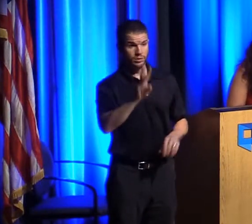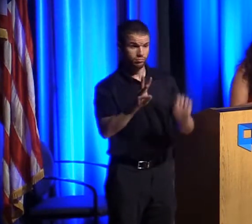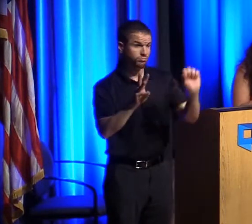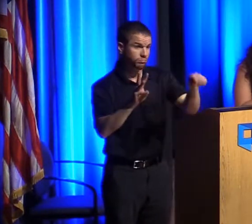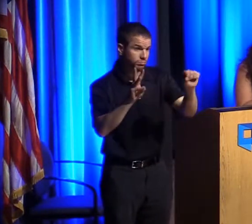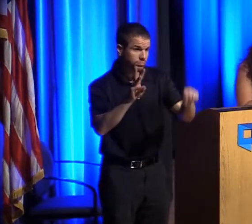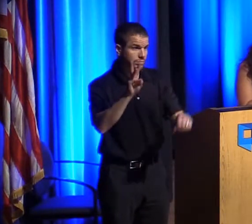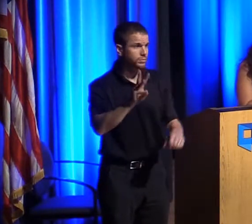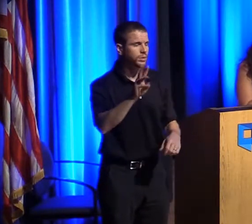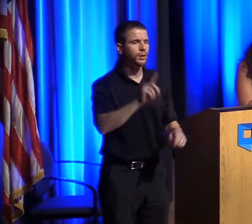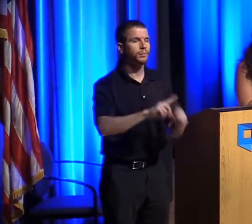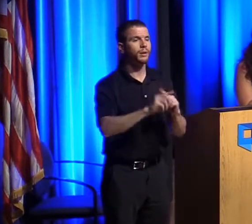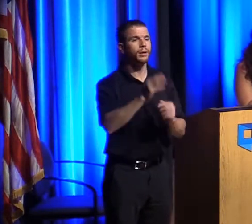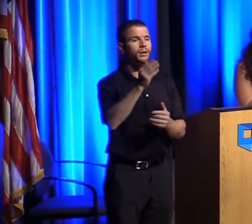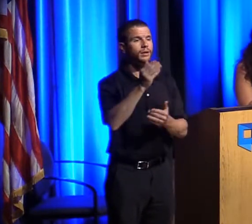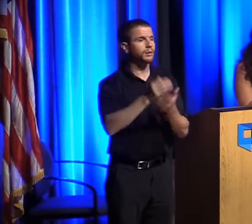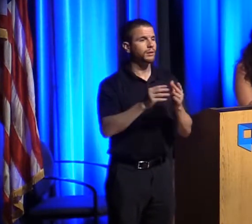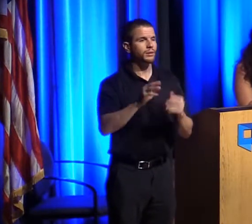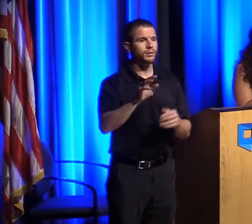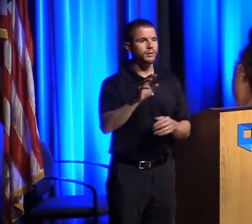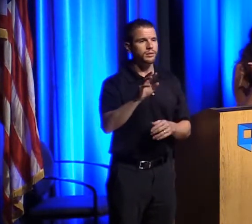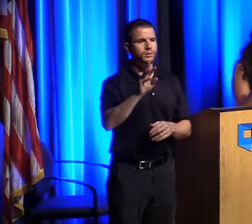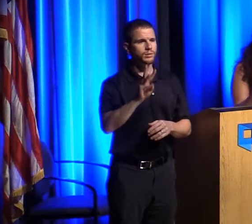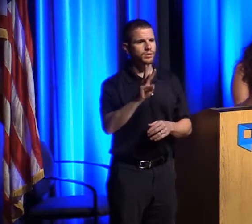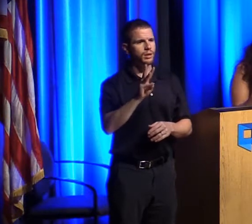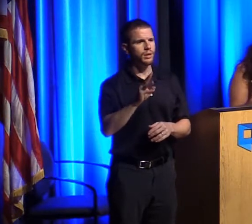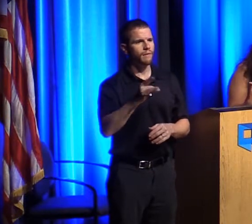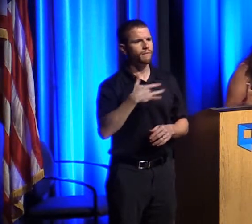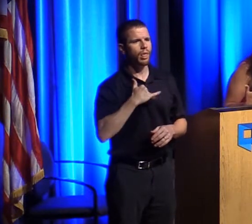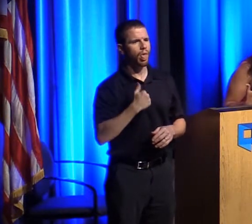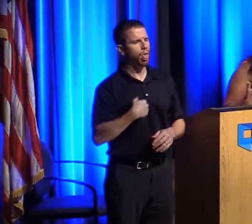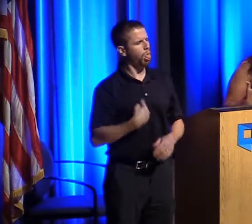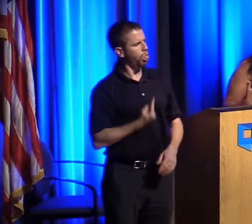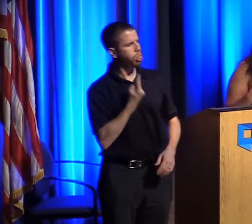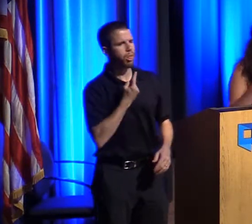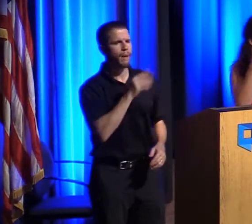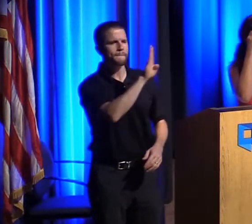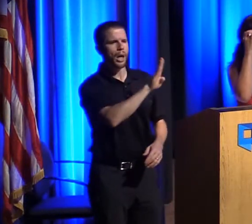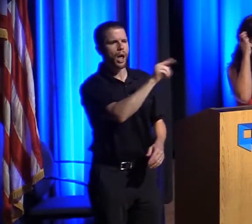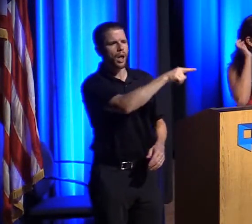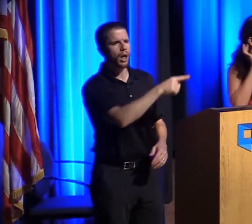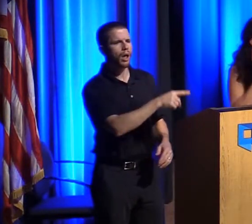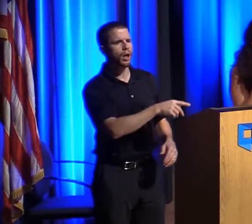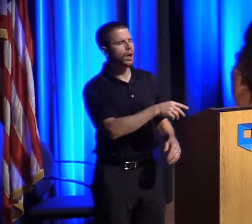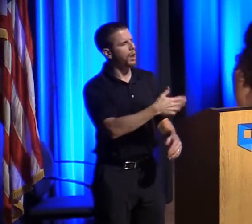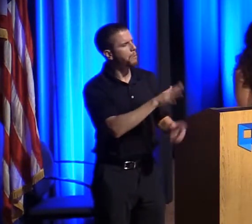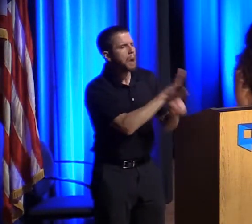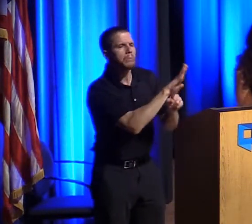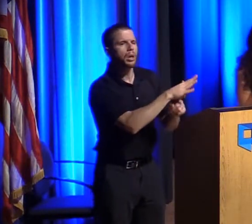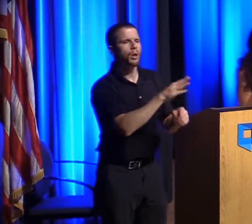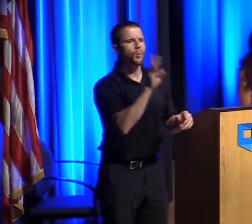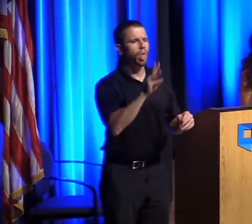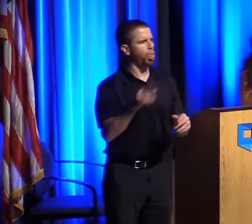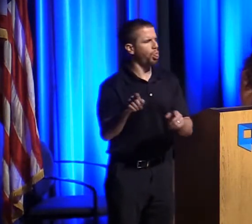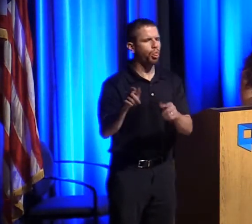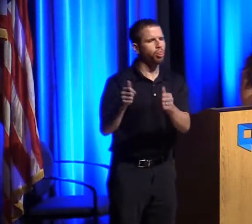like inferiority issues, right, with Boston, or we feel like people are like, oh, Worcester, right? And so in the same way that you don't want